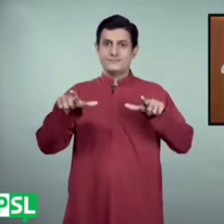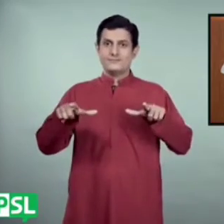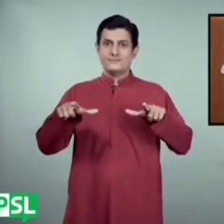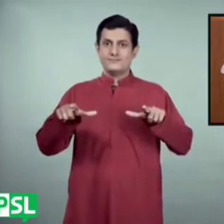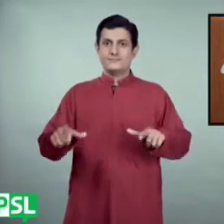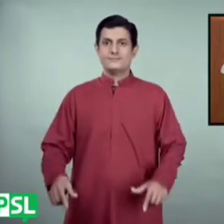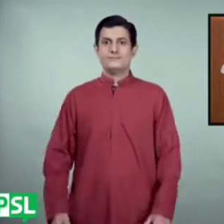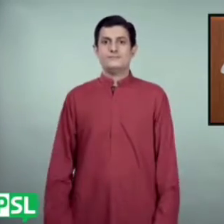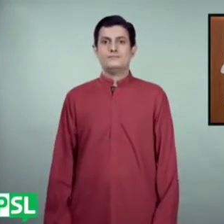Rumal.